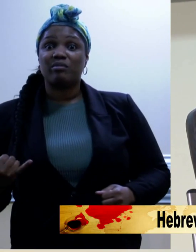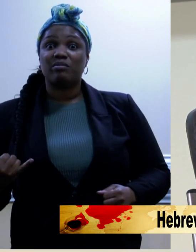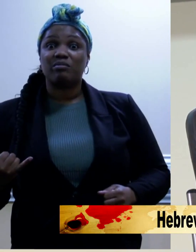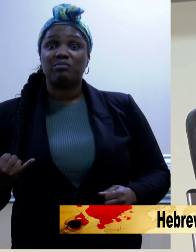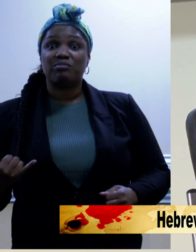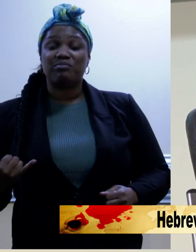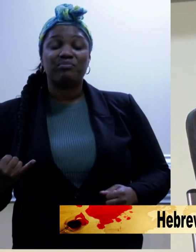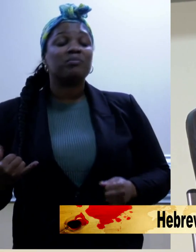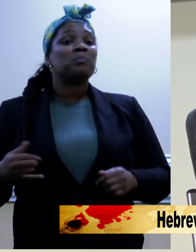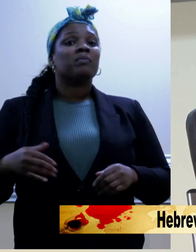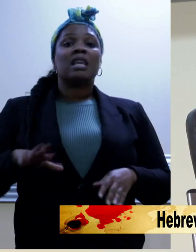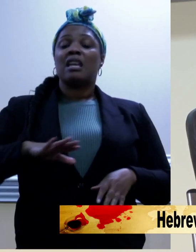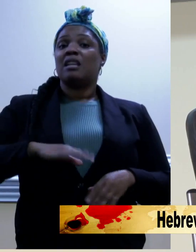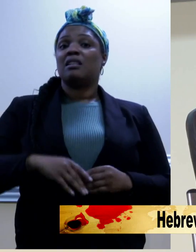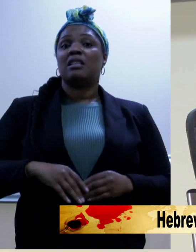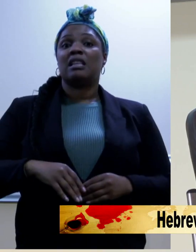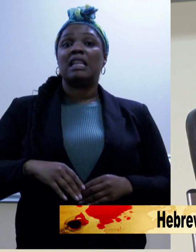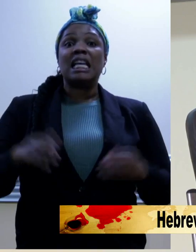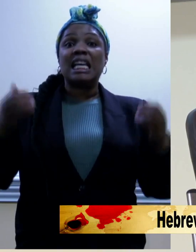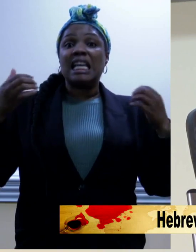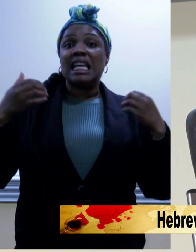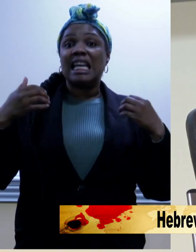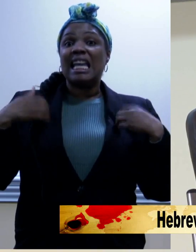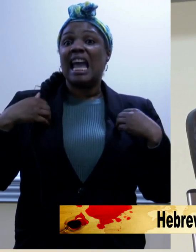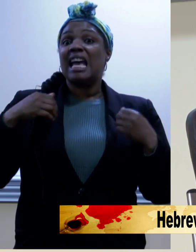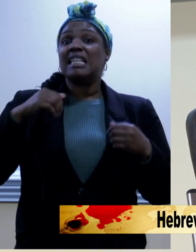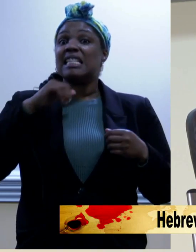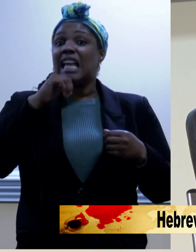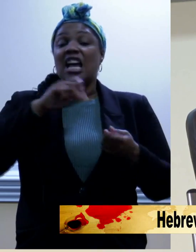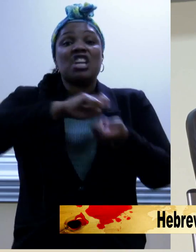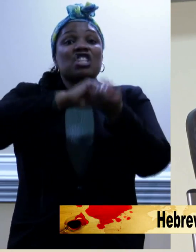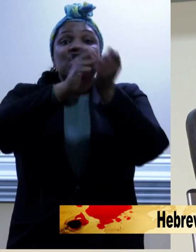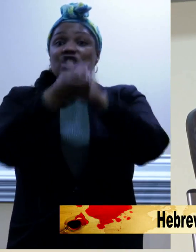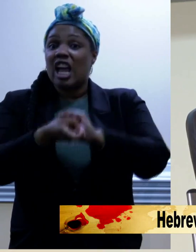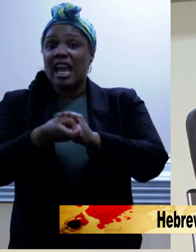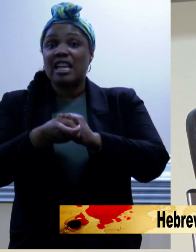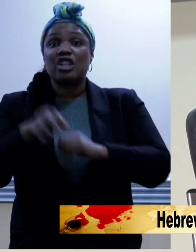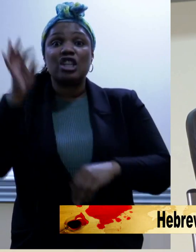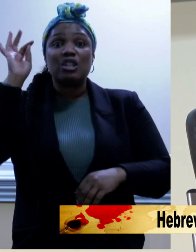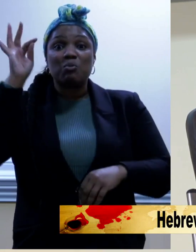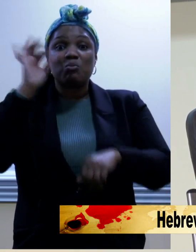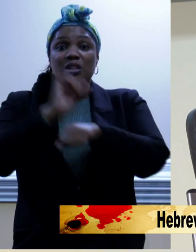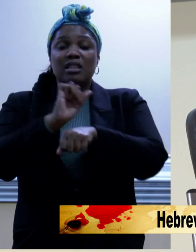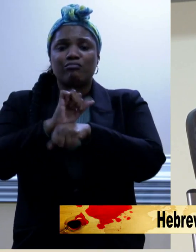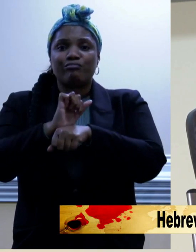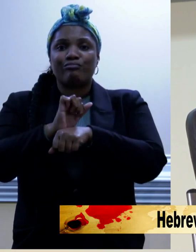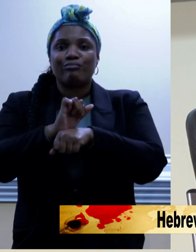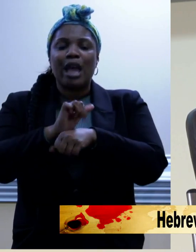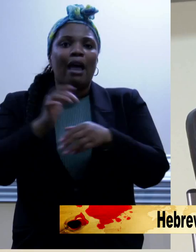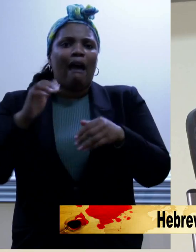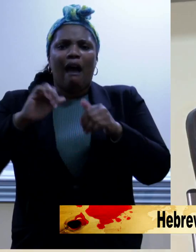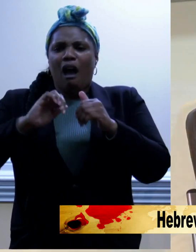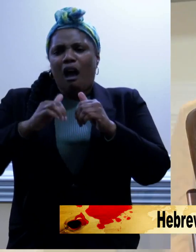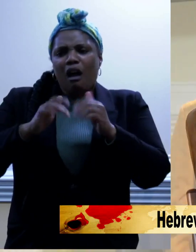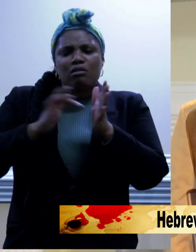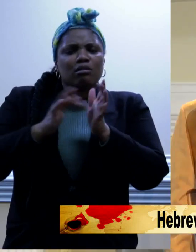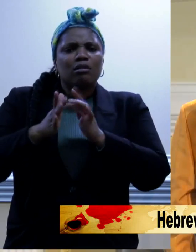because he continued ever. Uh-huh. Hath an unchangeable priesthood. So if that's the case, then how could Jesus become high priest?